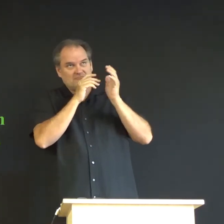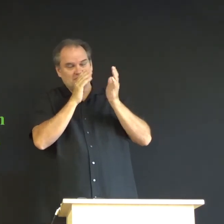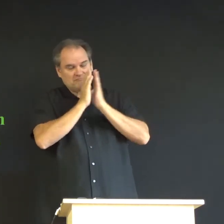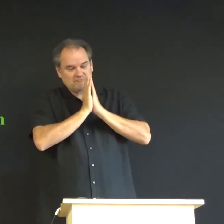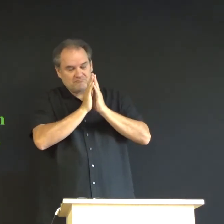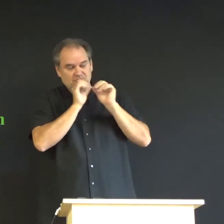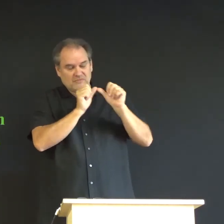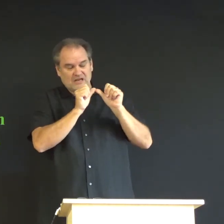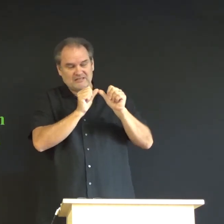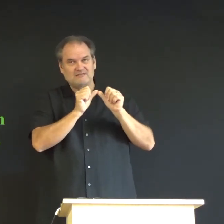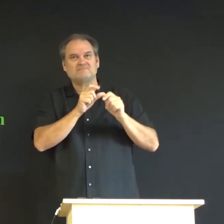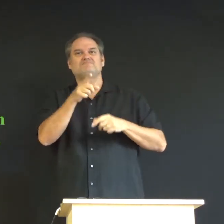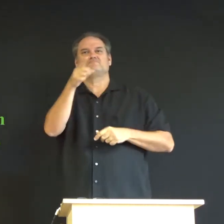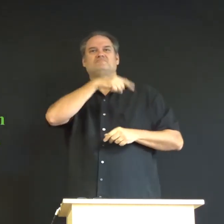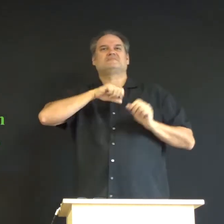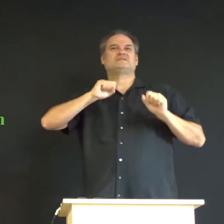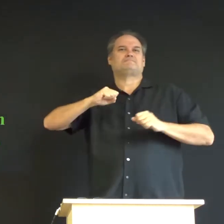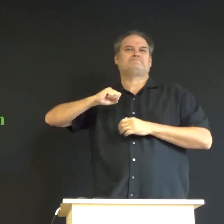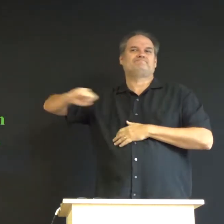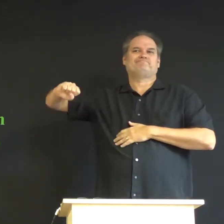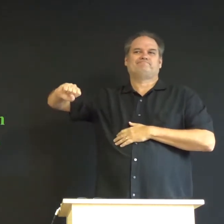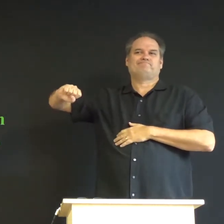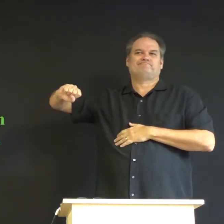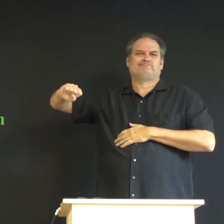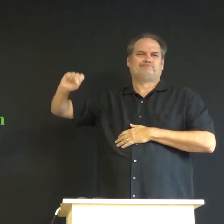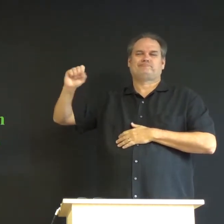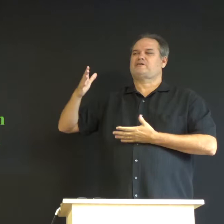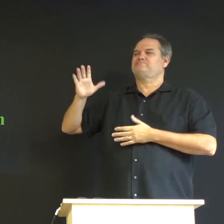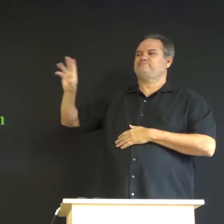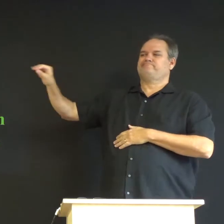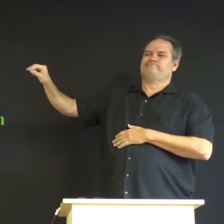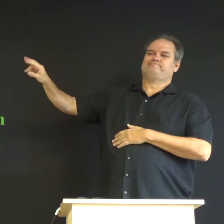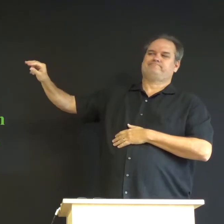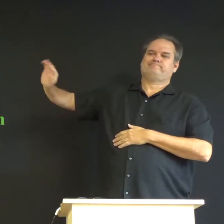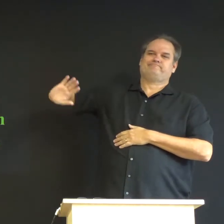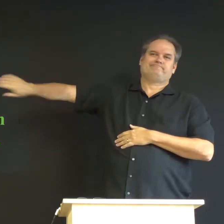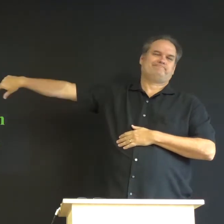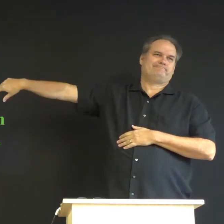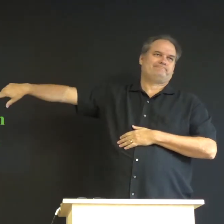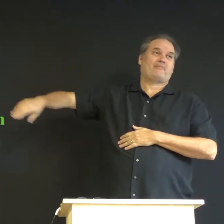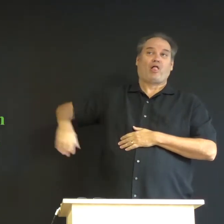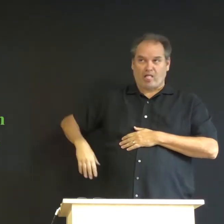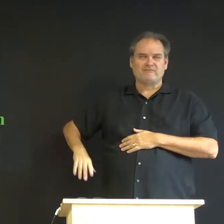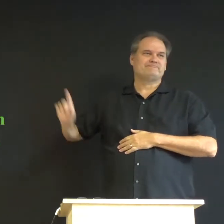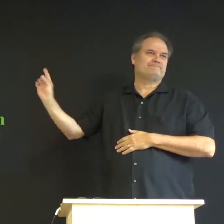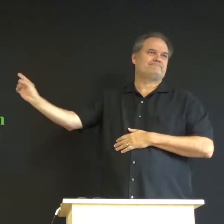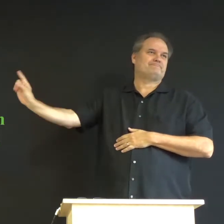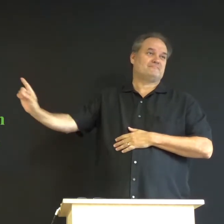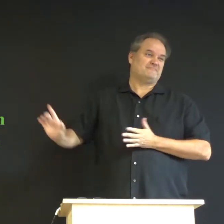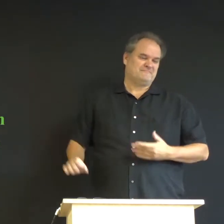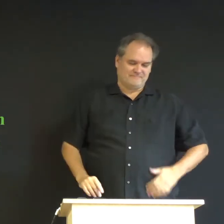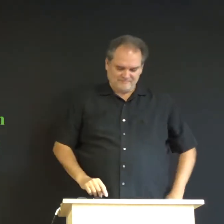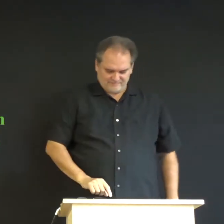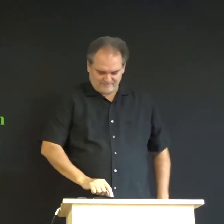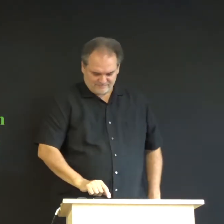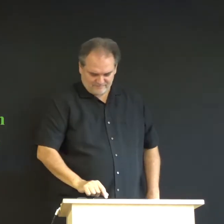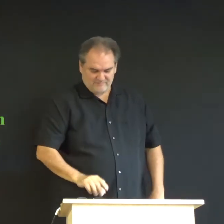Yeah, important for us to constantly study God's word so we can resist the devil and not fall for the